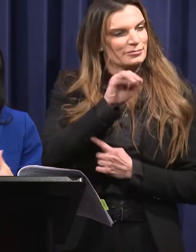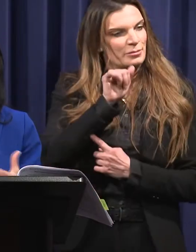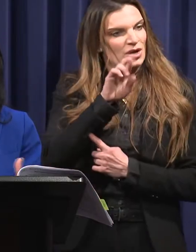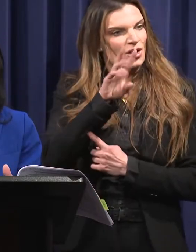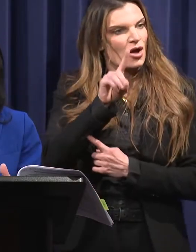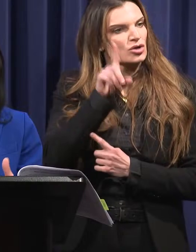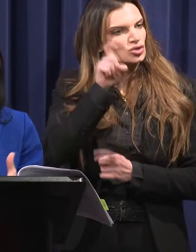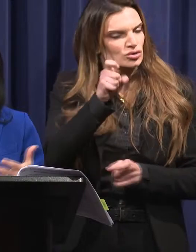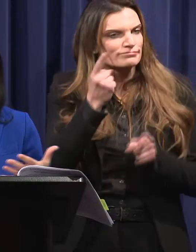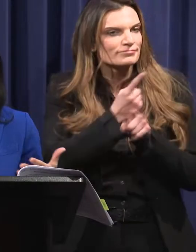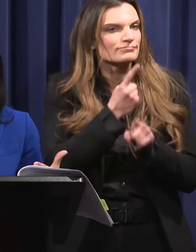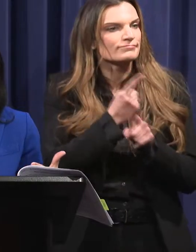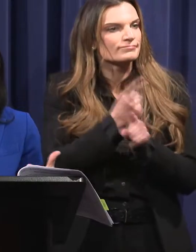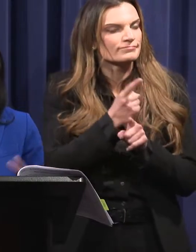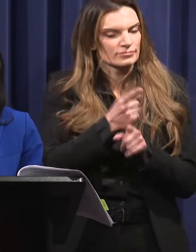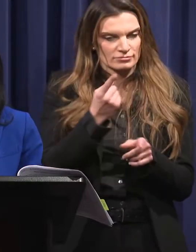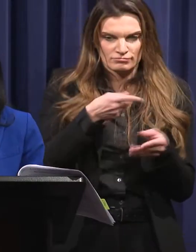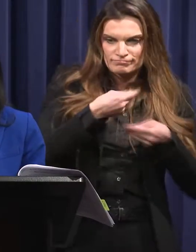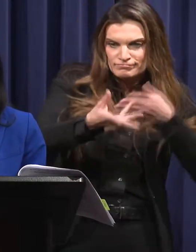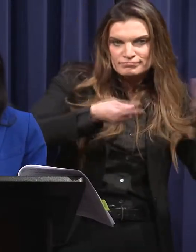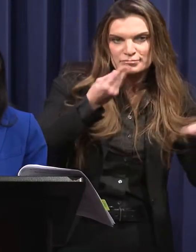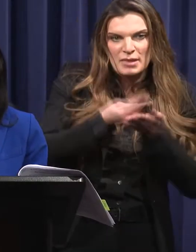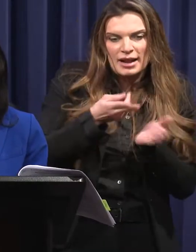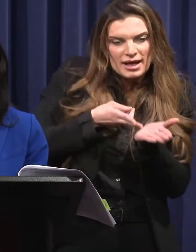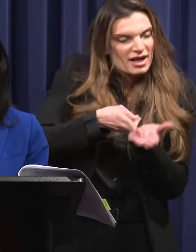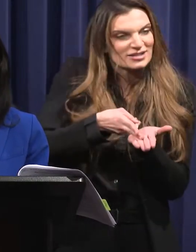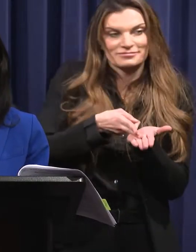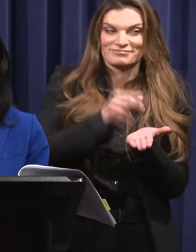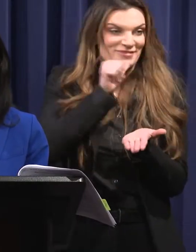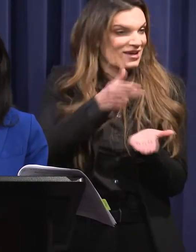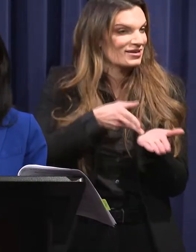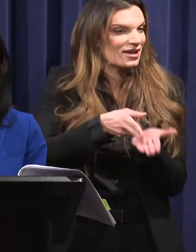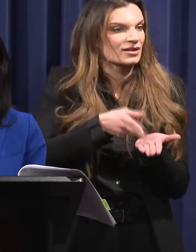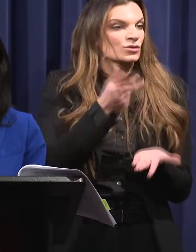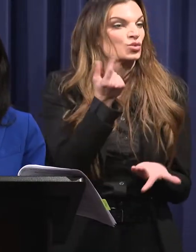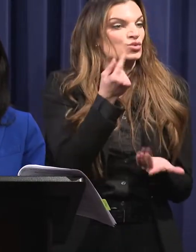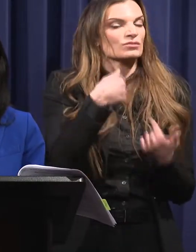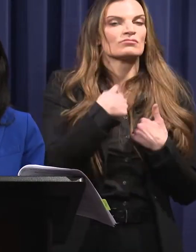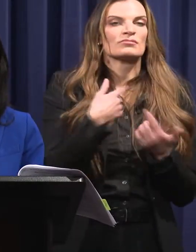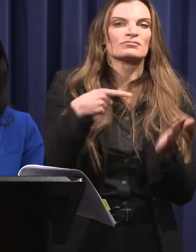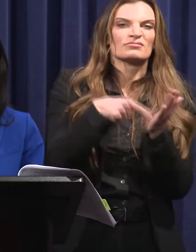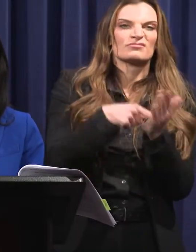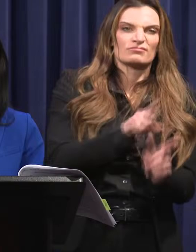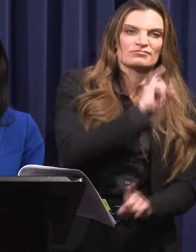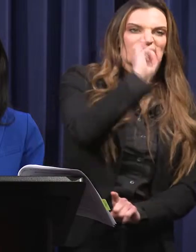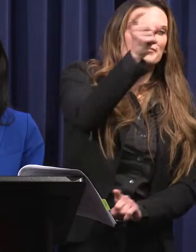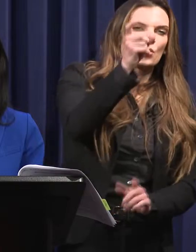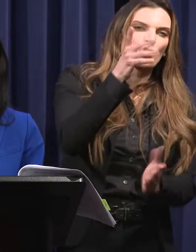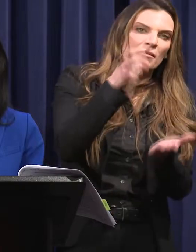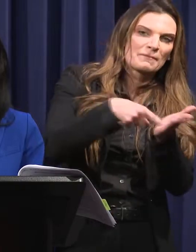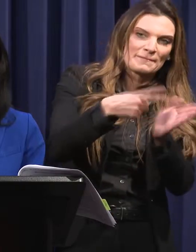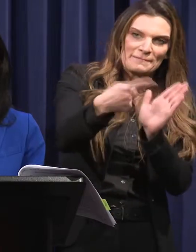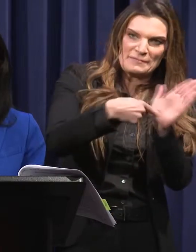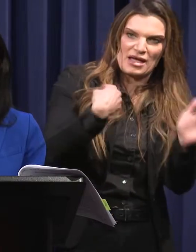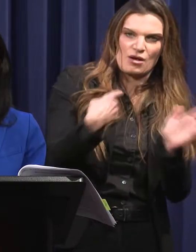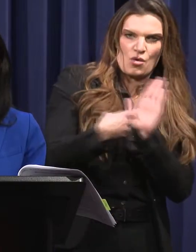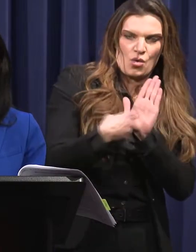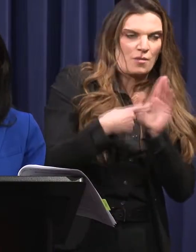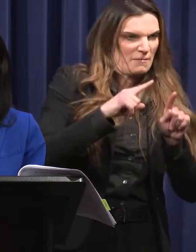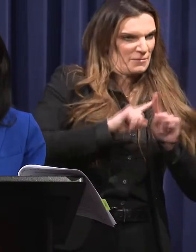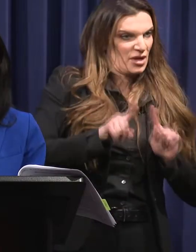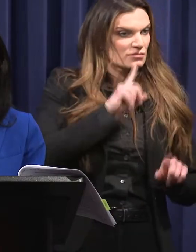allegations include the following: submitting invoices to nonprofits for personal reimbursement that showed expenses they did